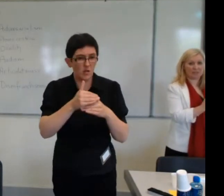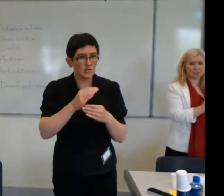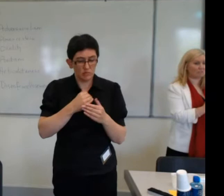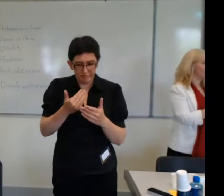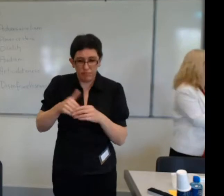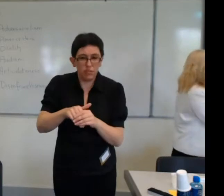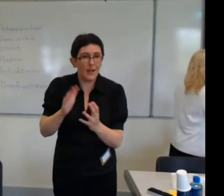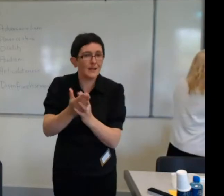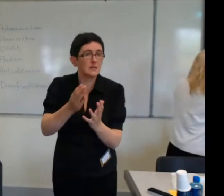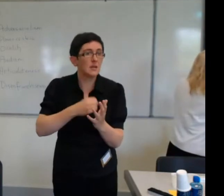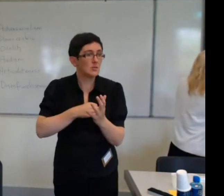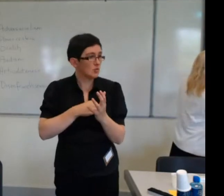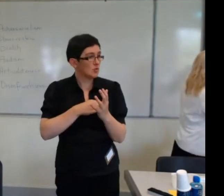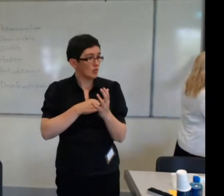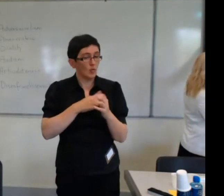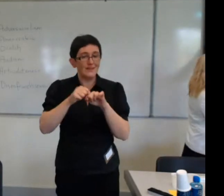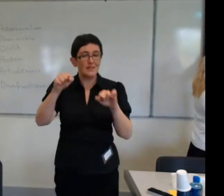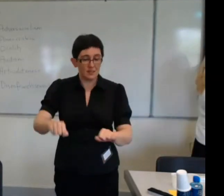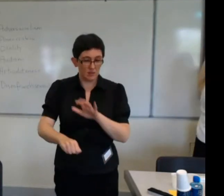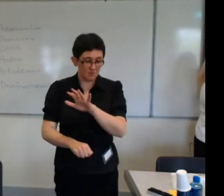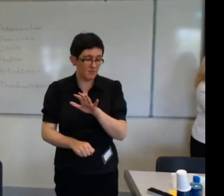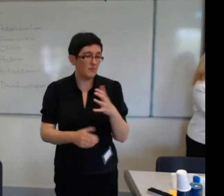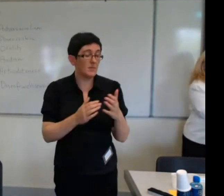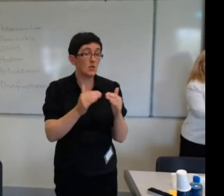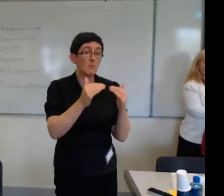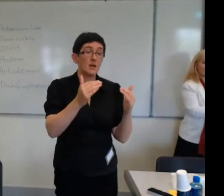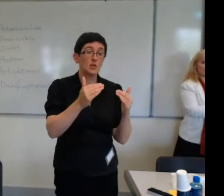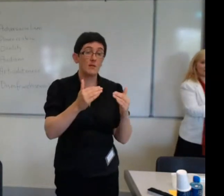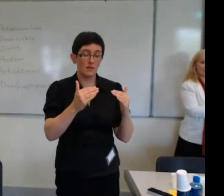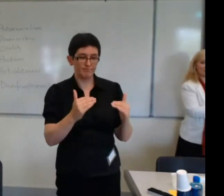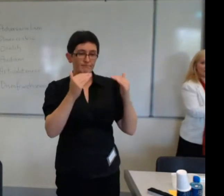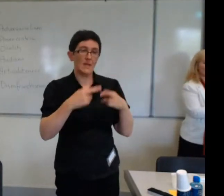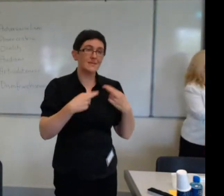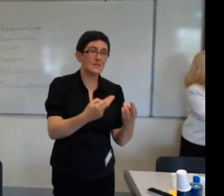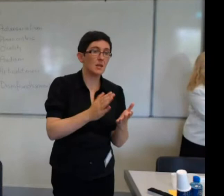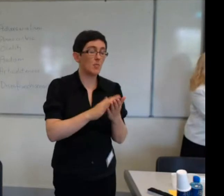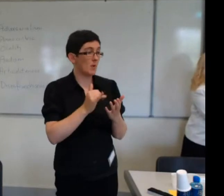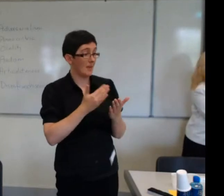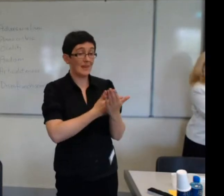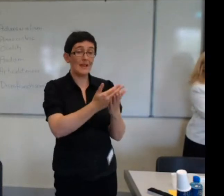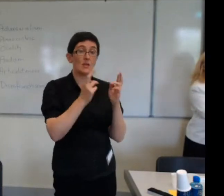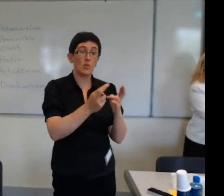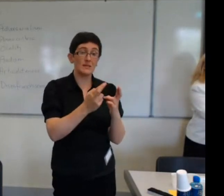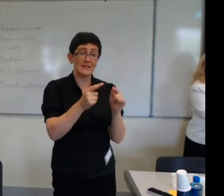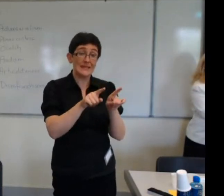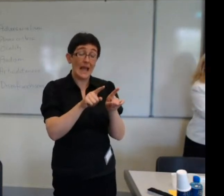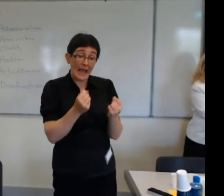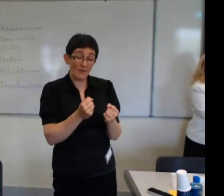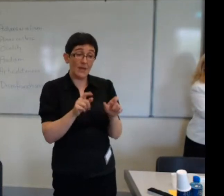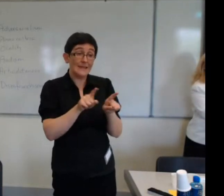participation arising. So you might have parity of esteem, you might notionally have the same legal rights as somebody else, that doesn't mean that you actually have the same access when it